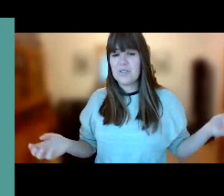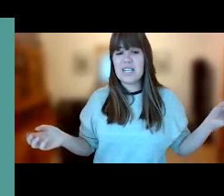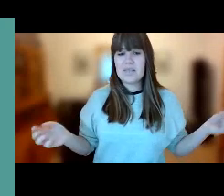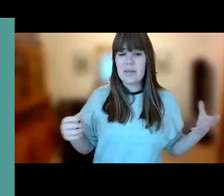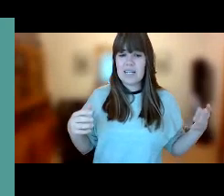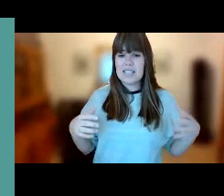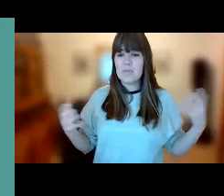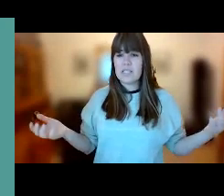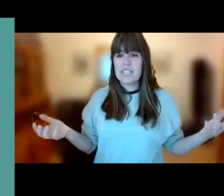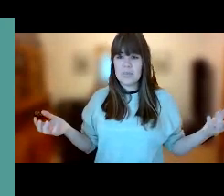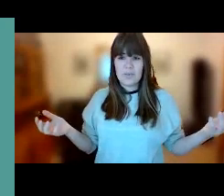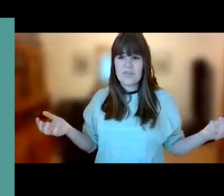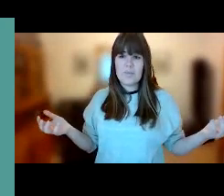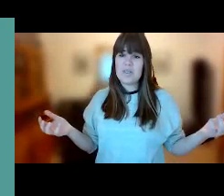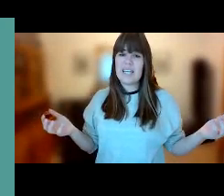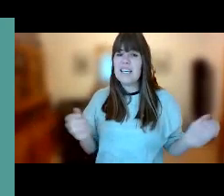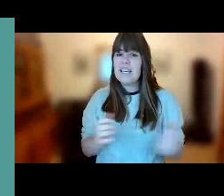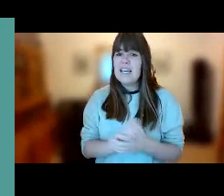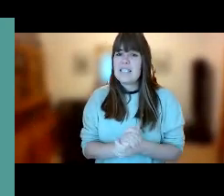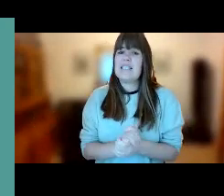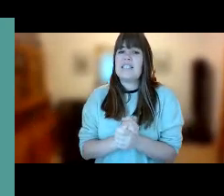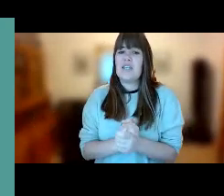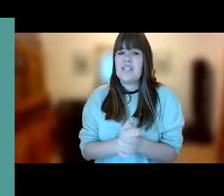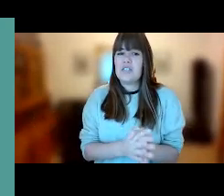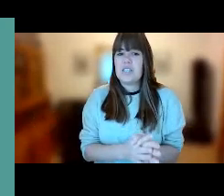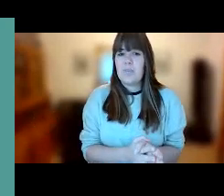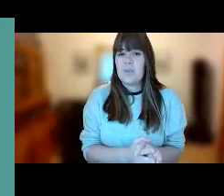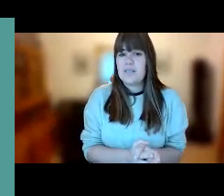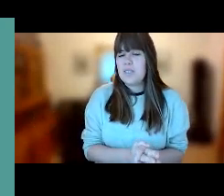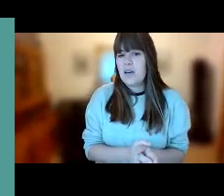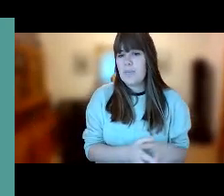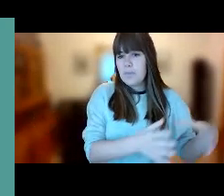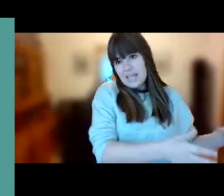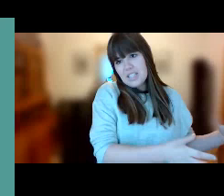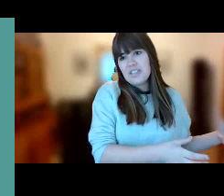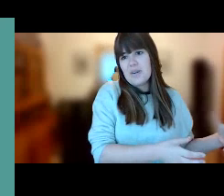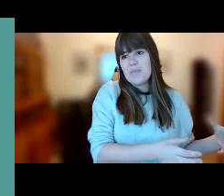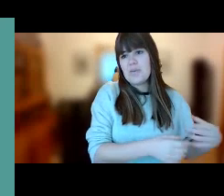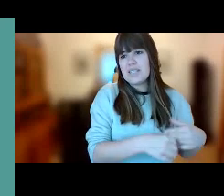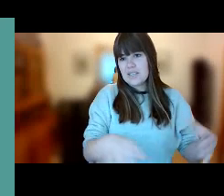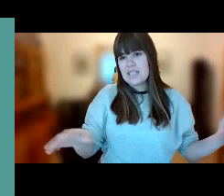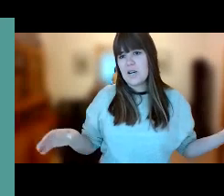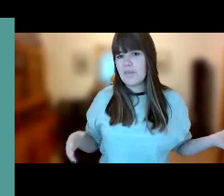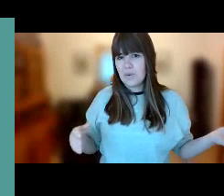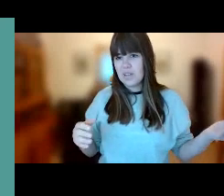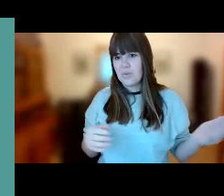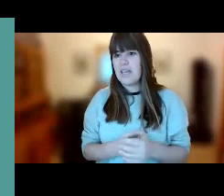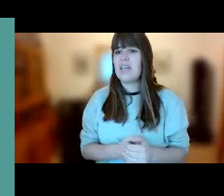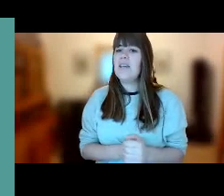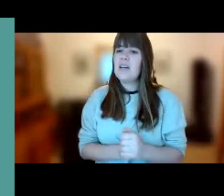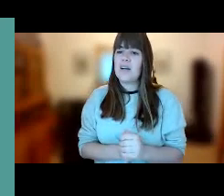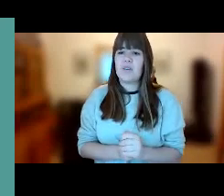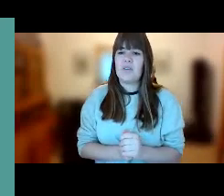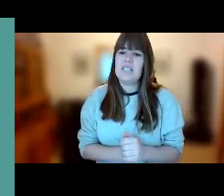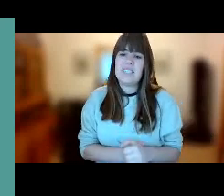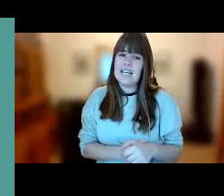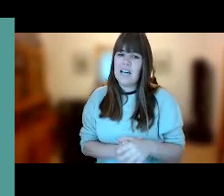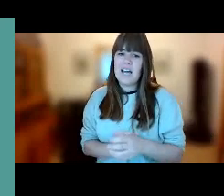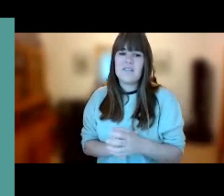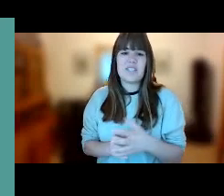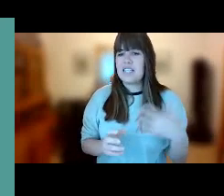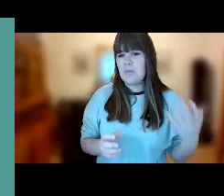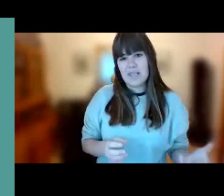had. So trying to make places more accessible for everybody. This isn't going to just help a certain population of people. This is going to help everyone that we come across